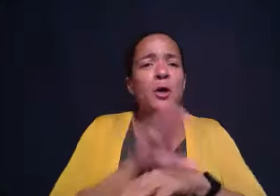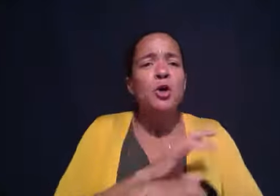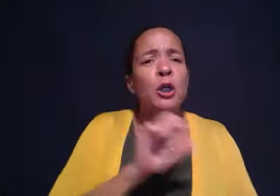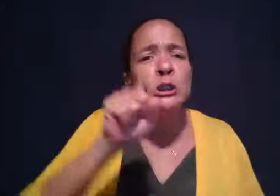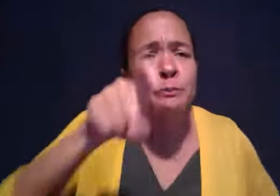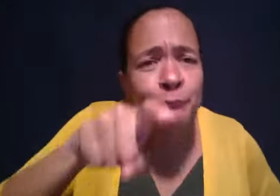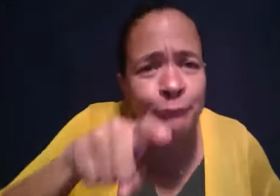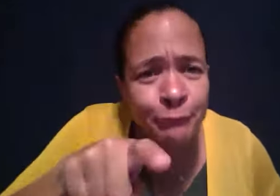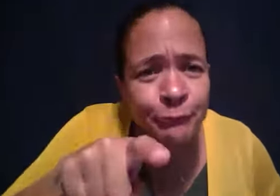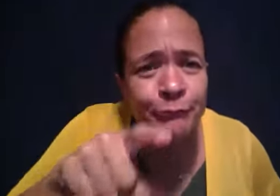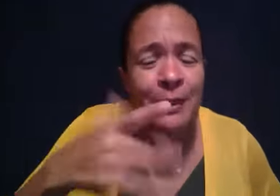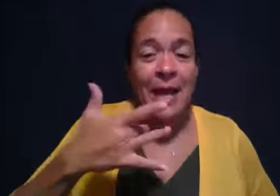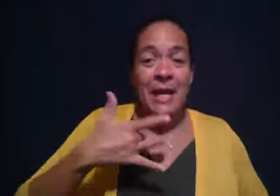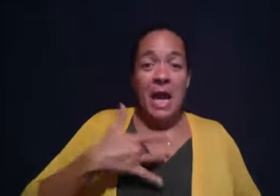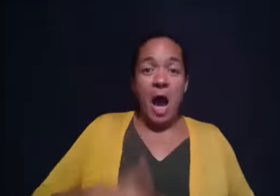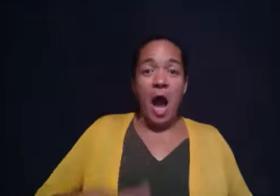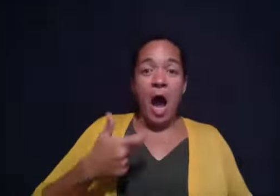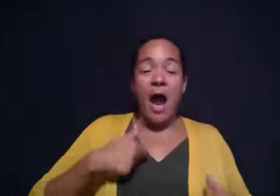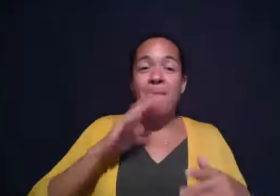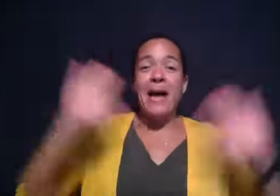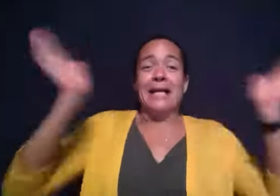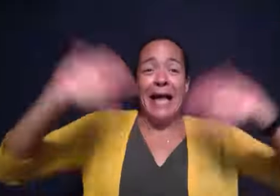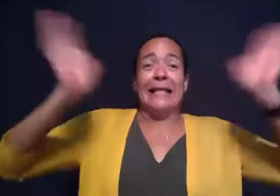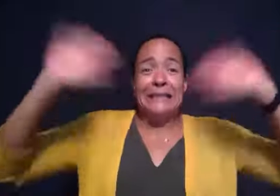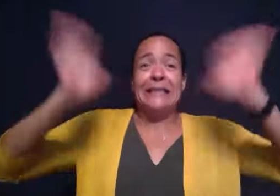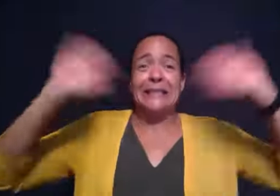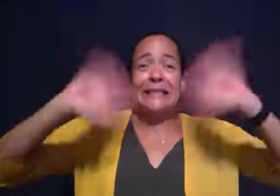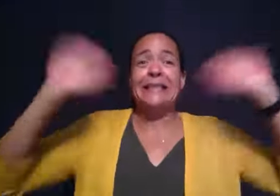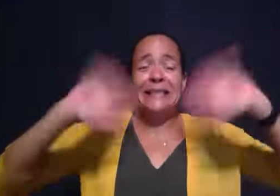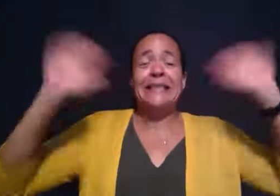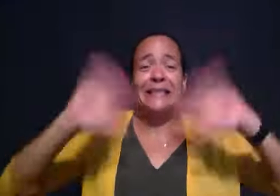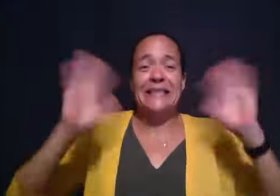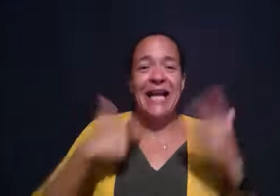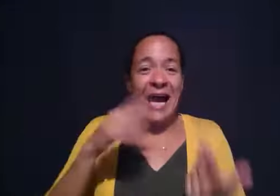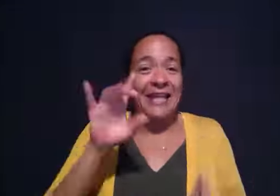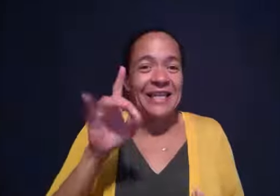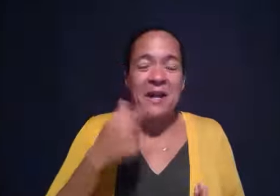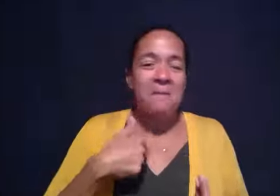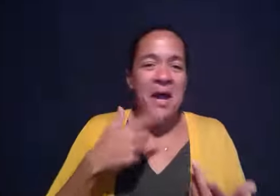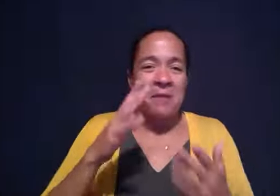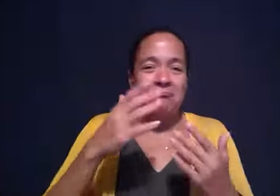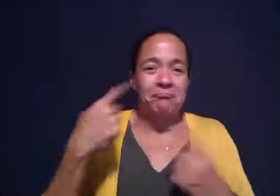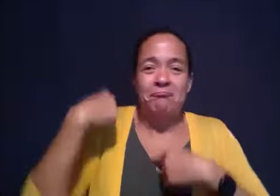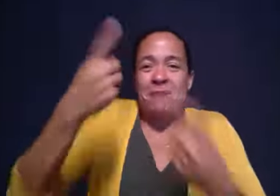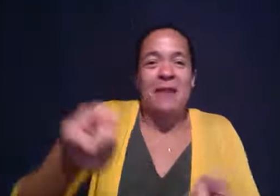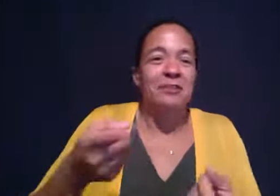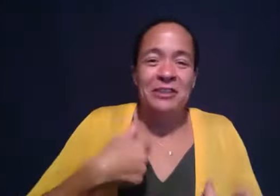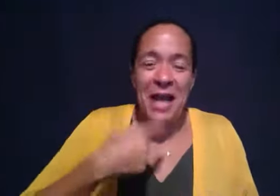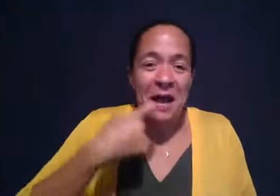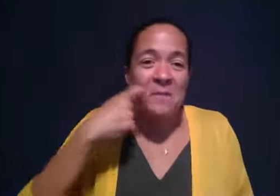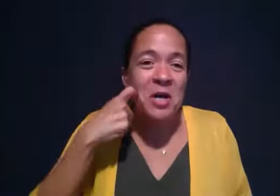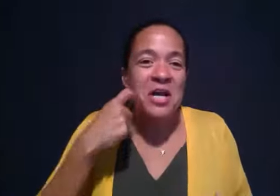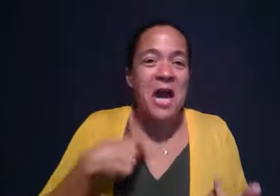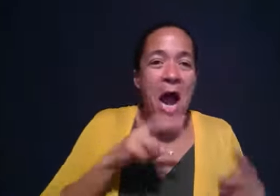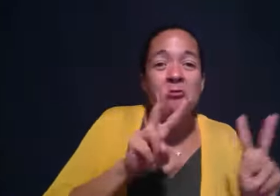I'm going, and I've been hooked ever since. Like I get to check out what's going on, what